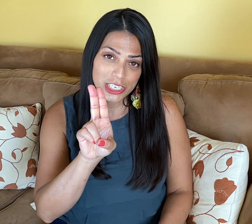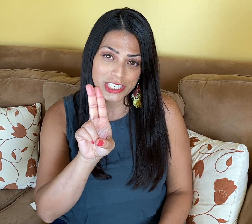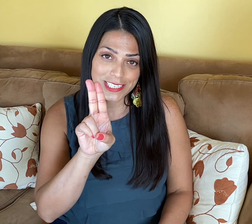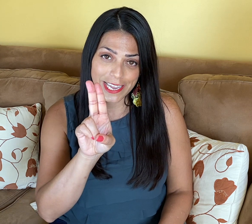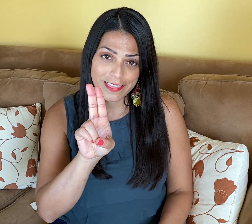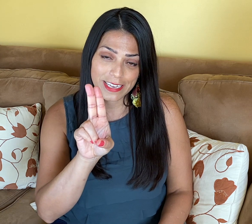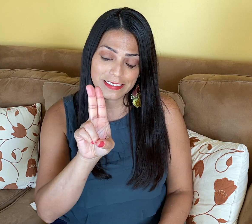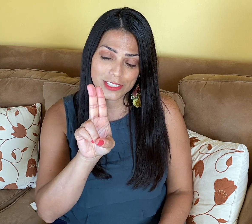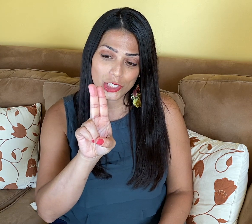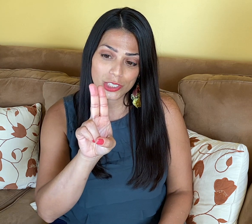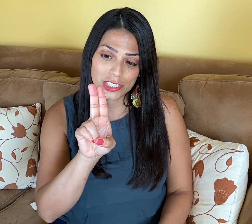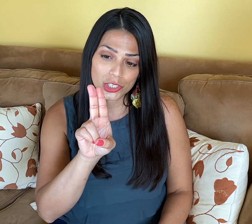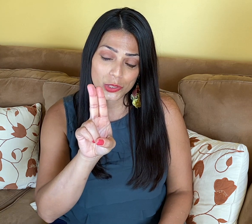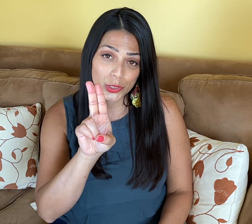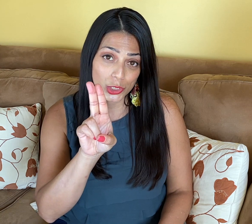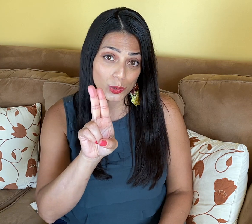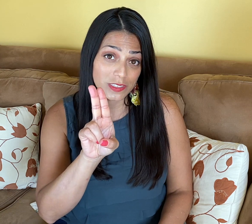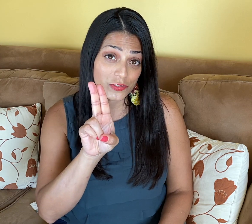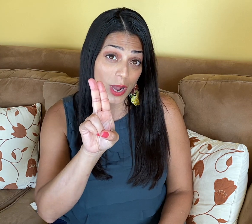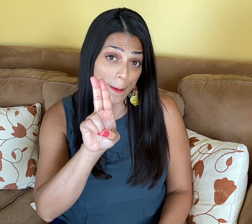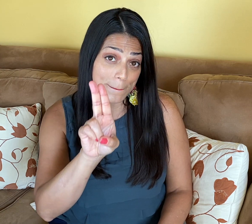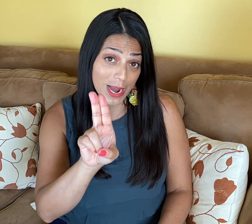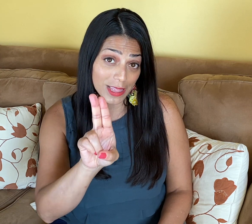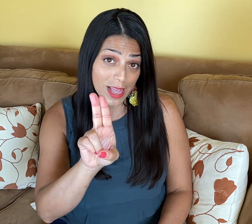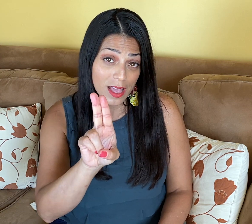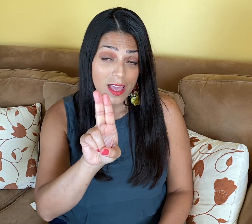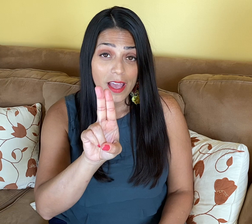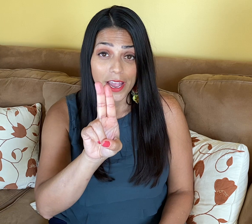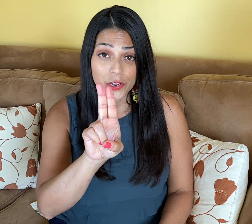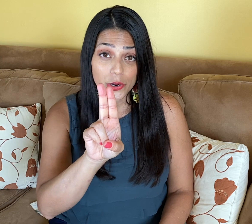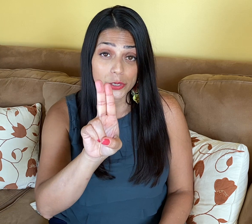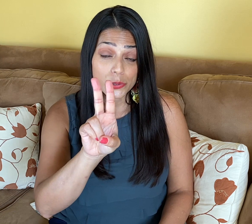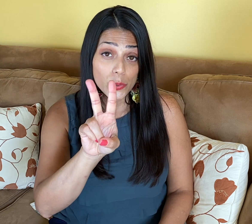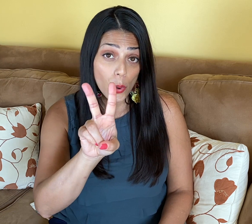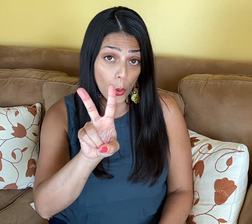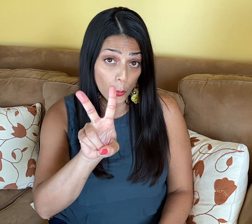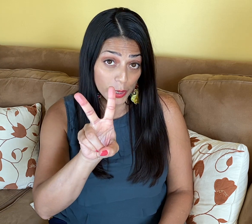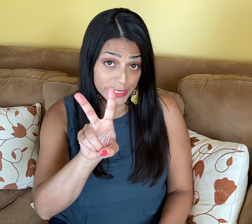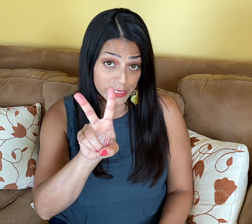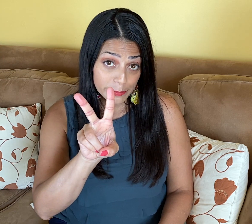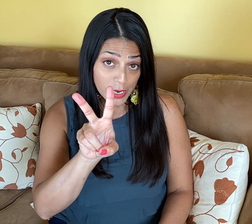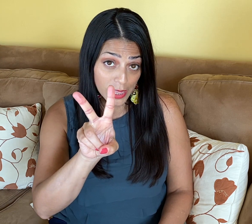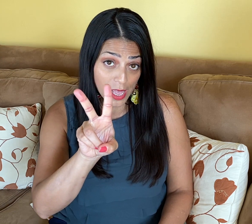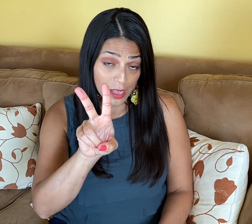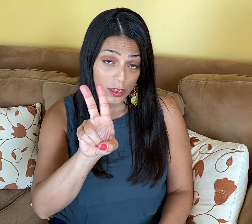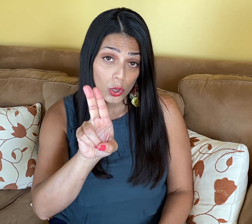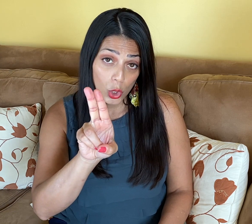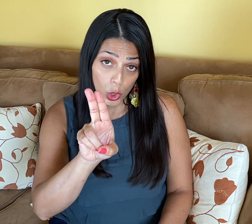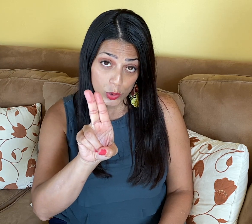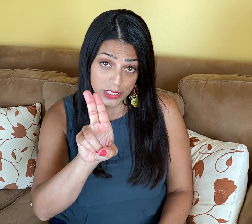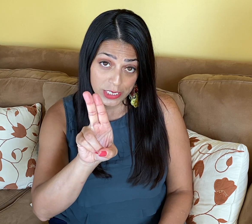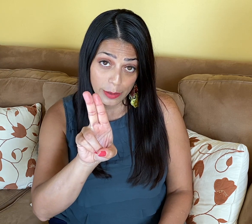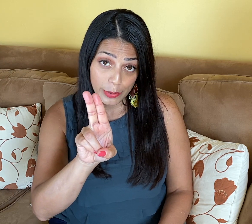It's like this. So you can do U is for umbrella, and you're going to open the umbrella, close the